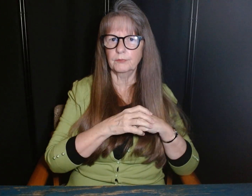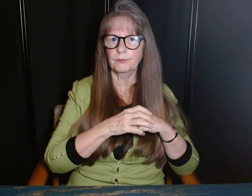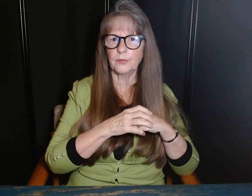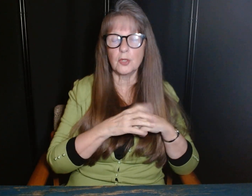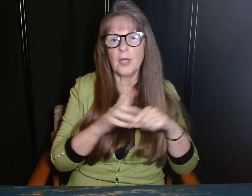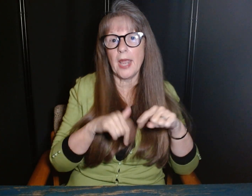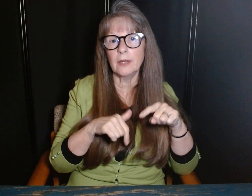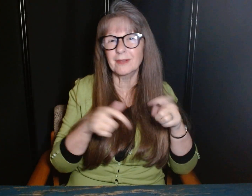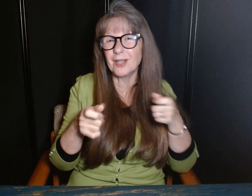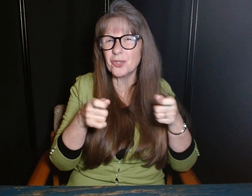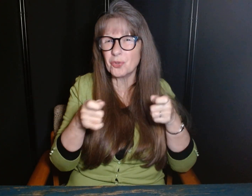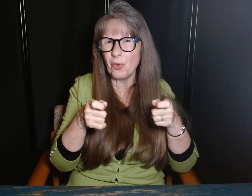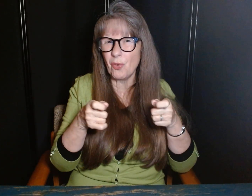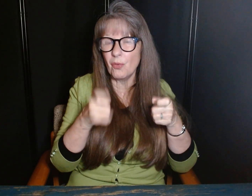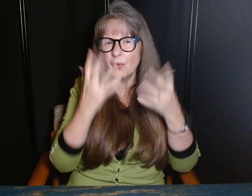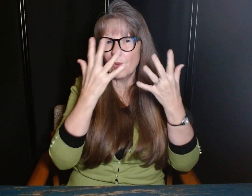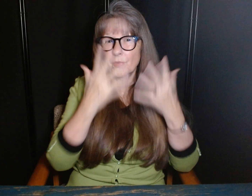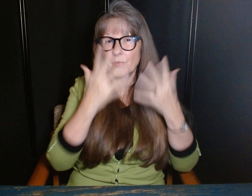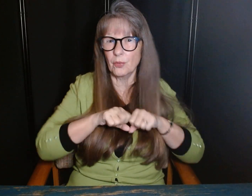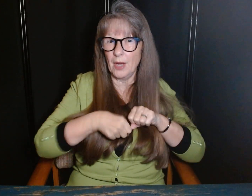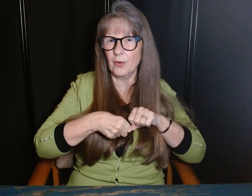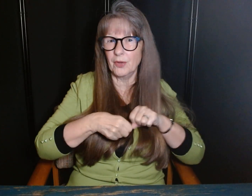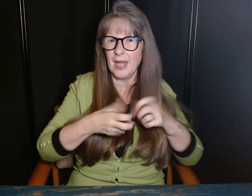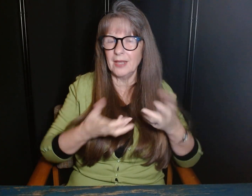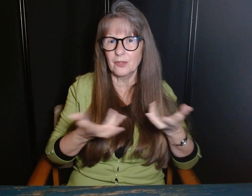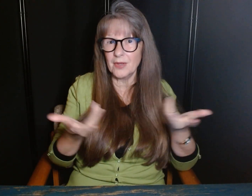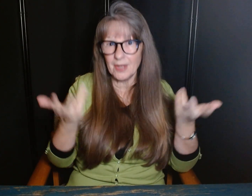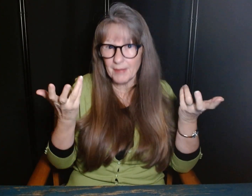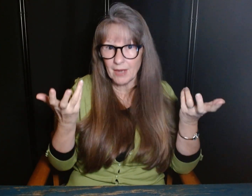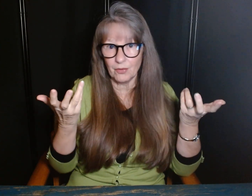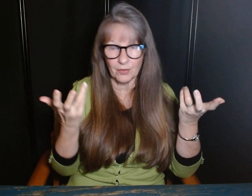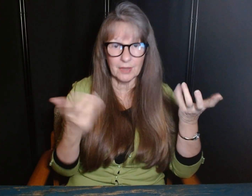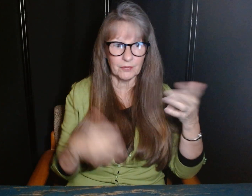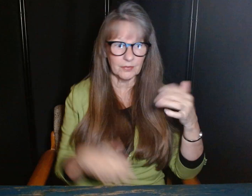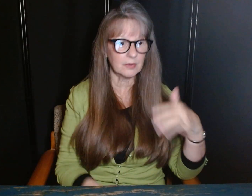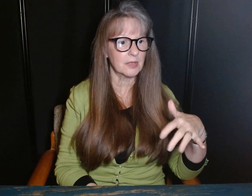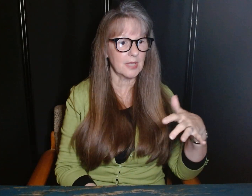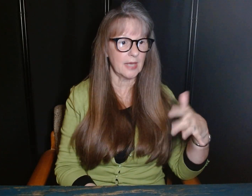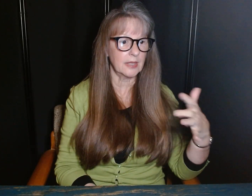because you can't control the grief, or you can't do anything about grief, the sadness.